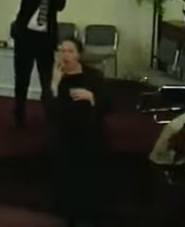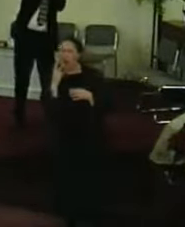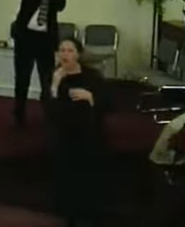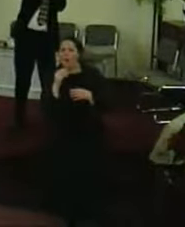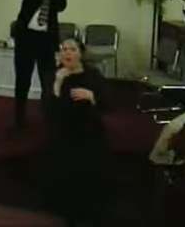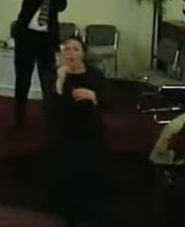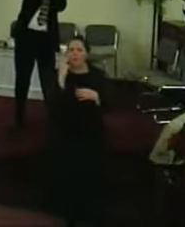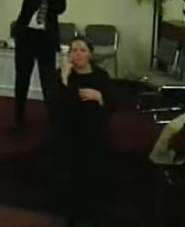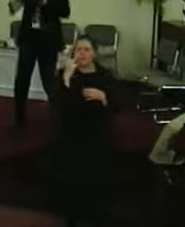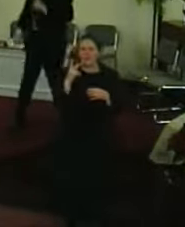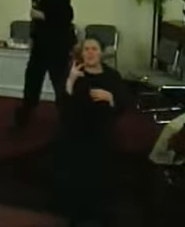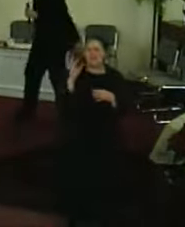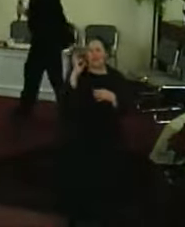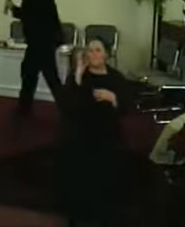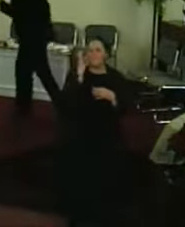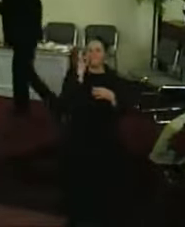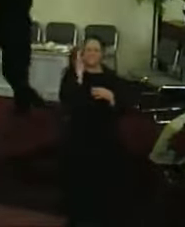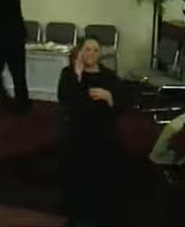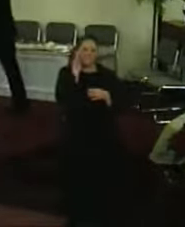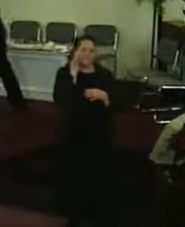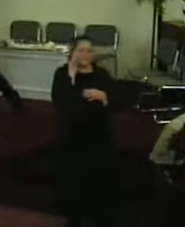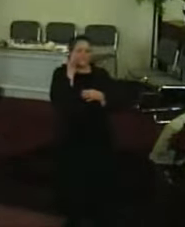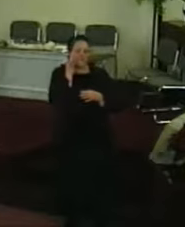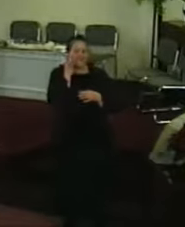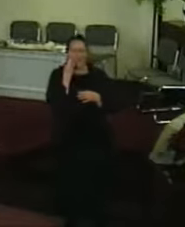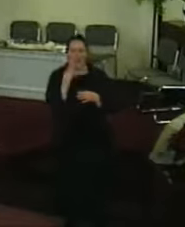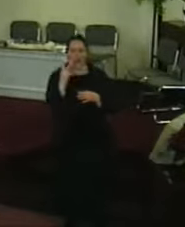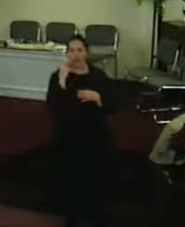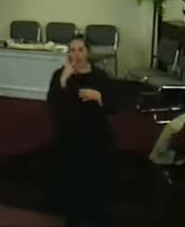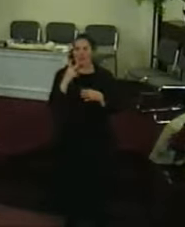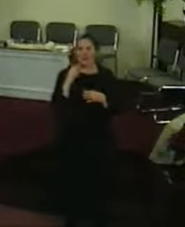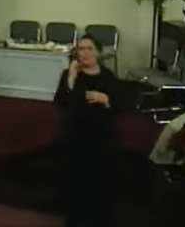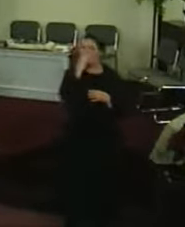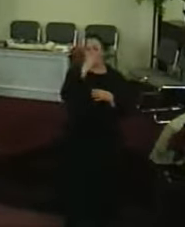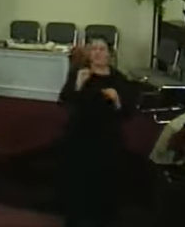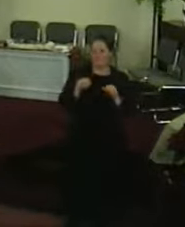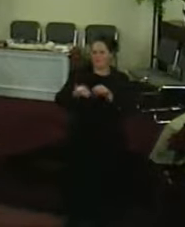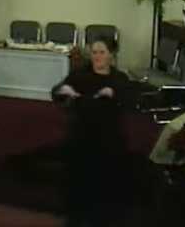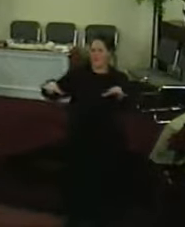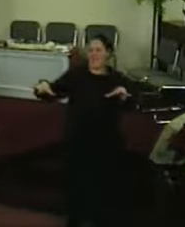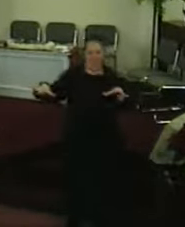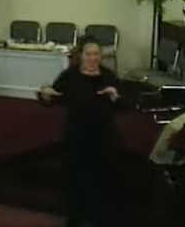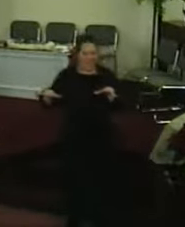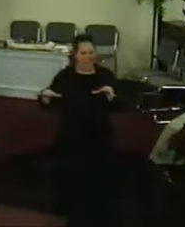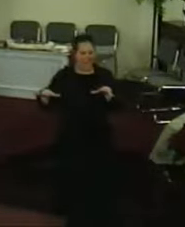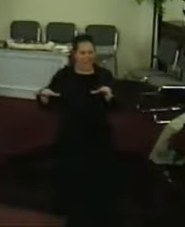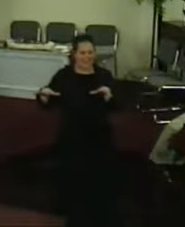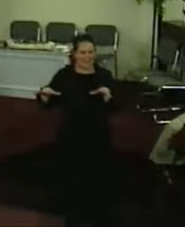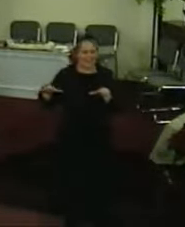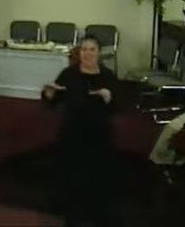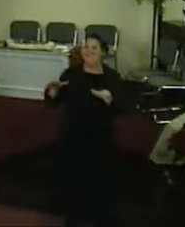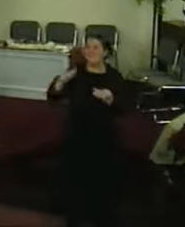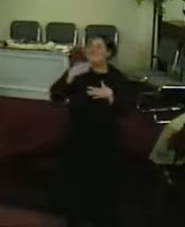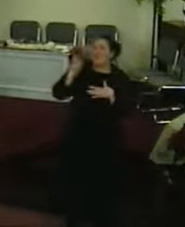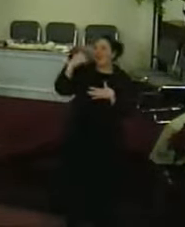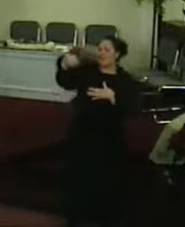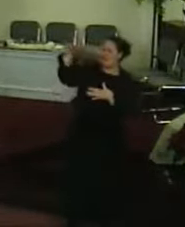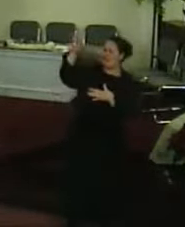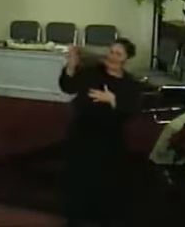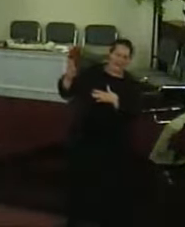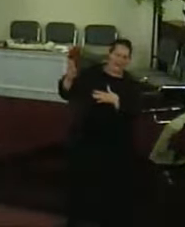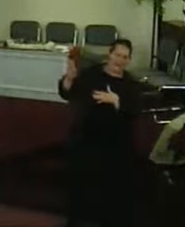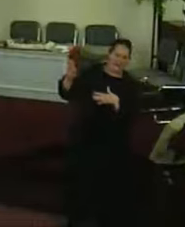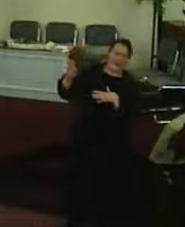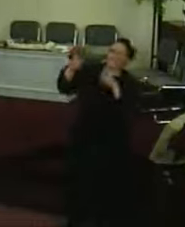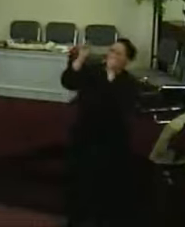the God who's going to give it to us. Look at this beautiful land. That's the God. Ooh, magnify the Lord with